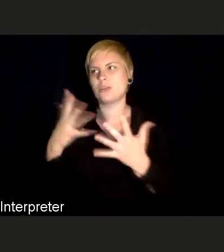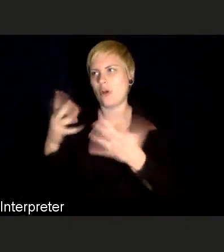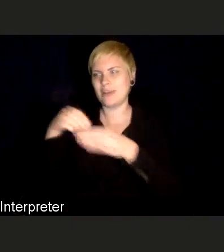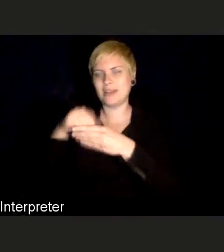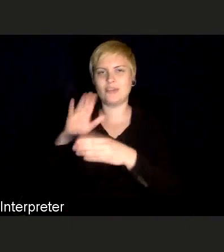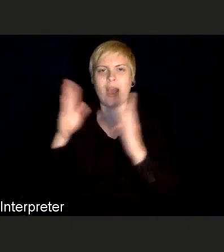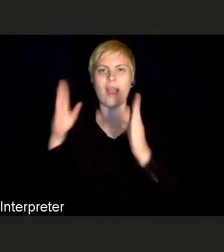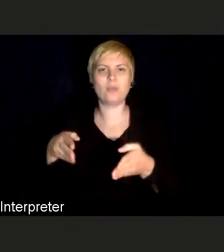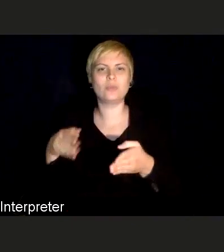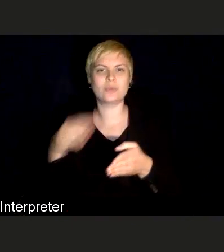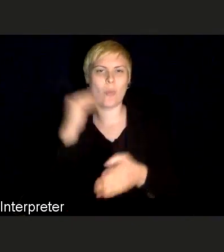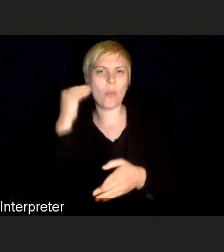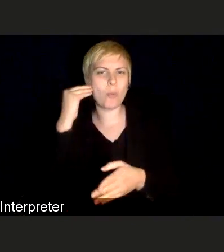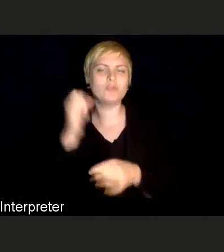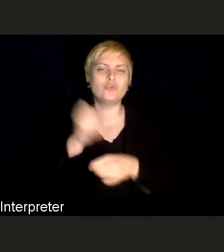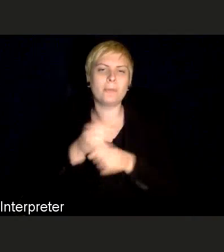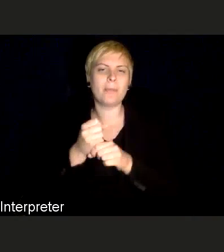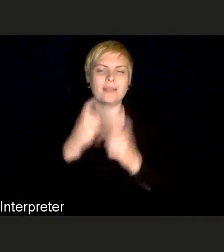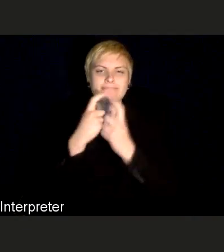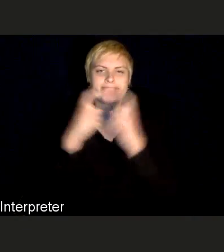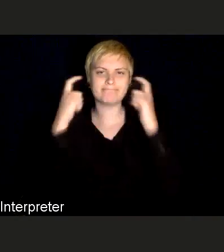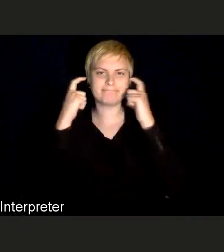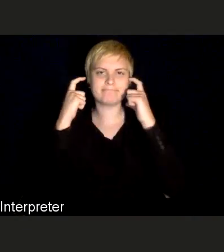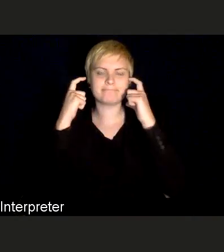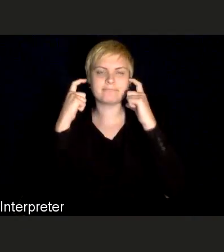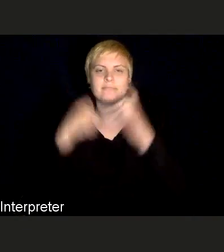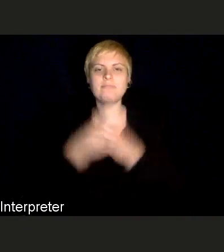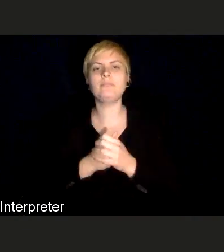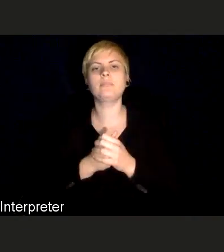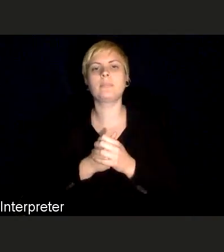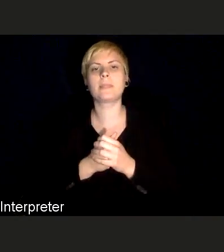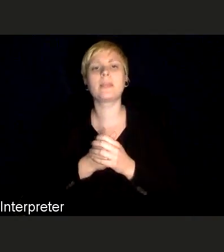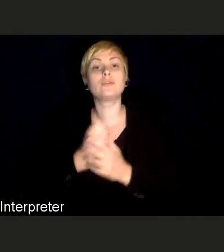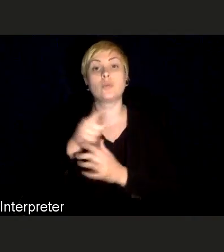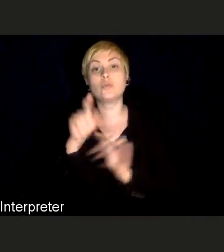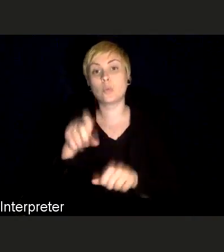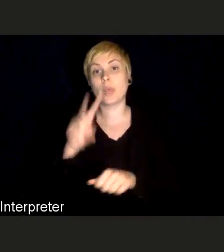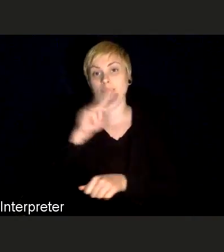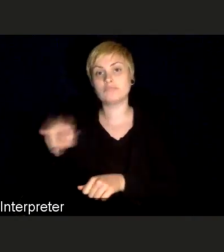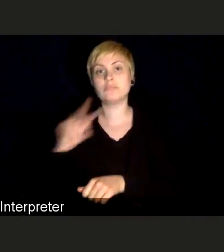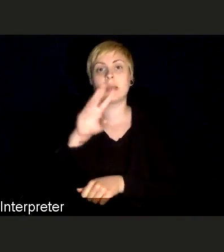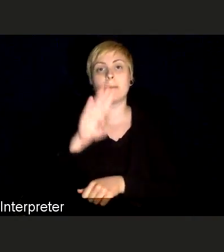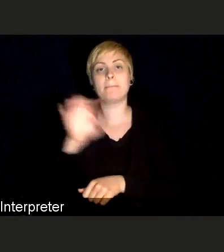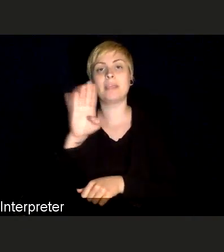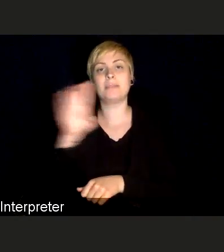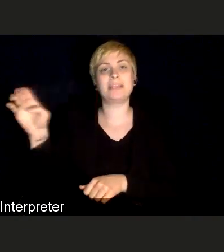cloth face coverings. So if you want to look at Beebe's website, you'll